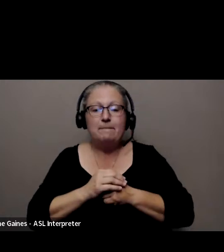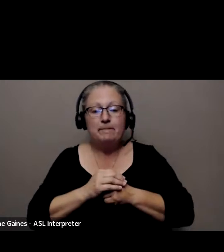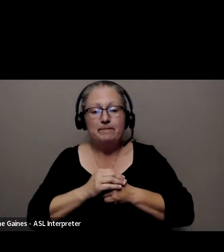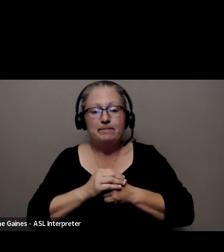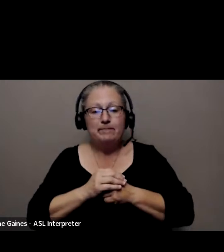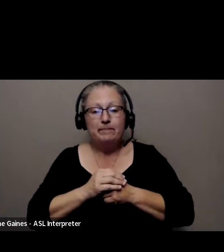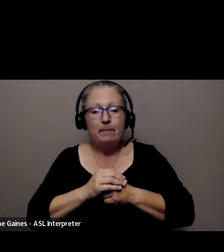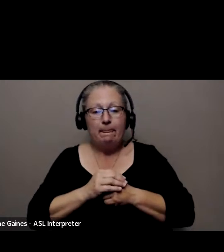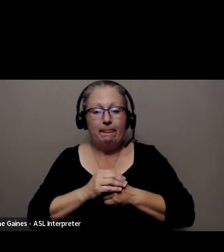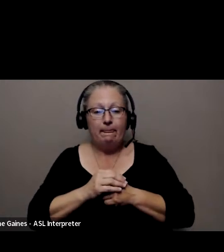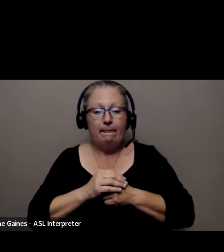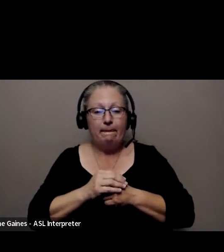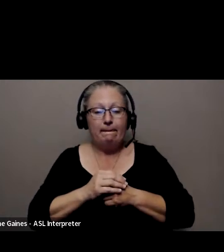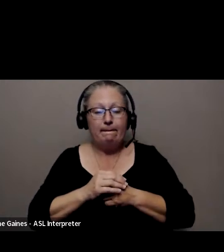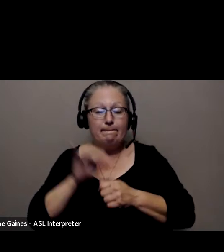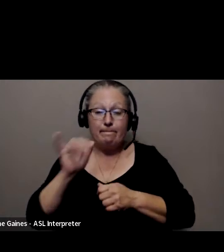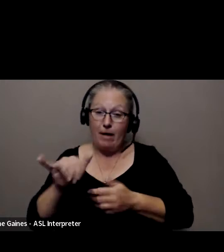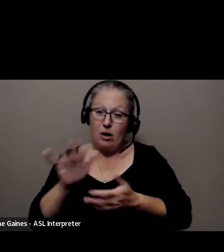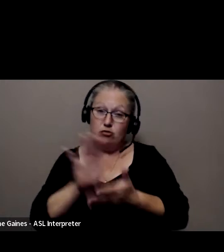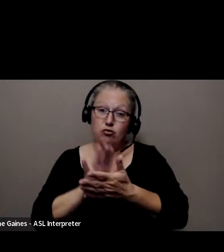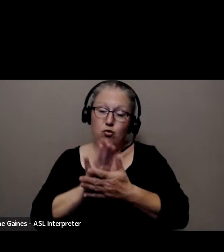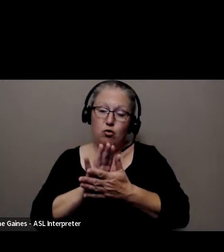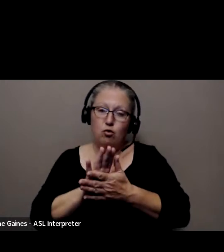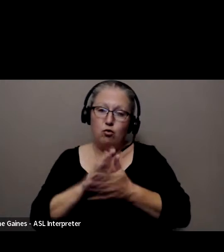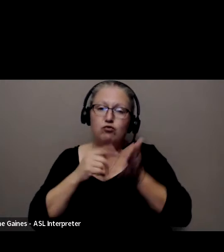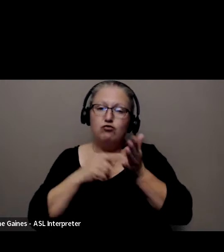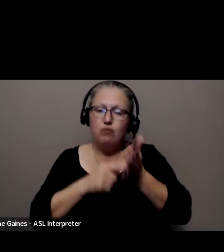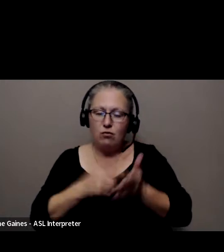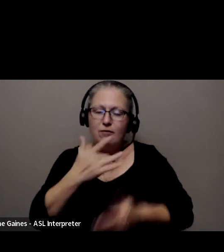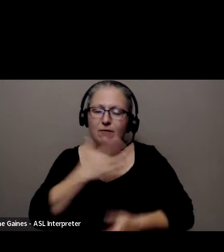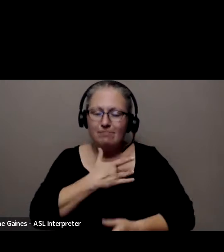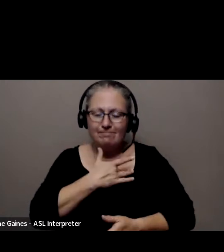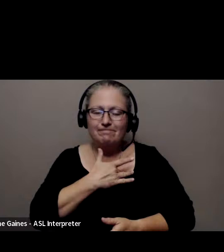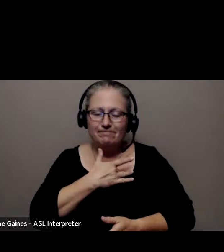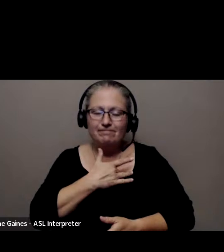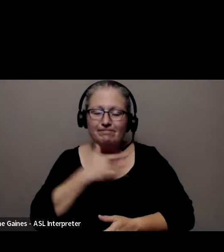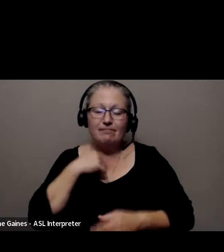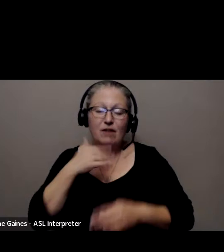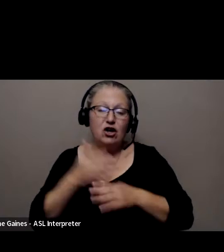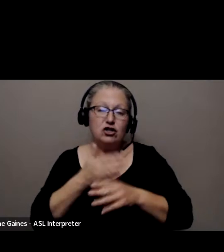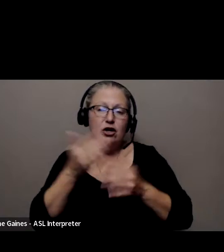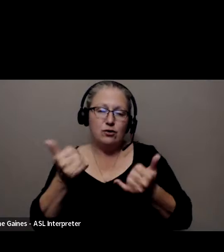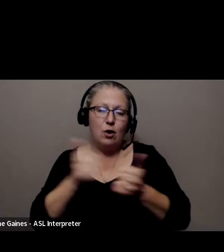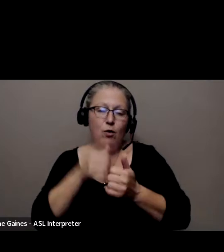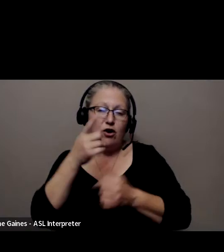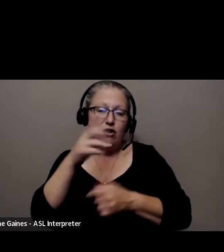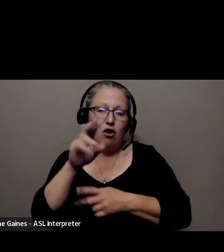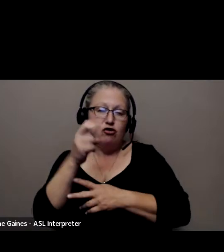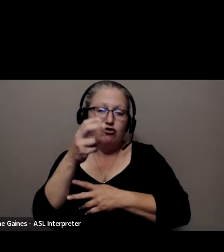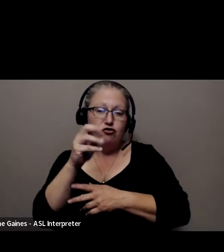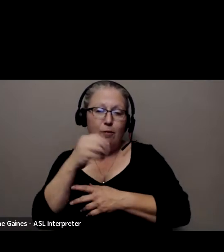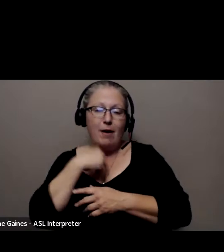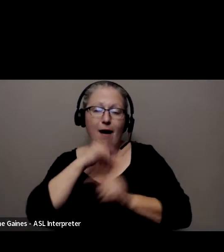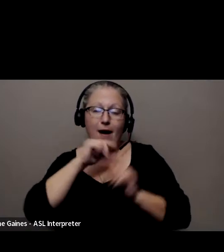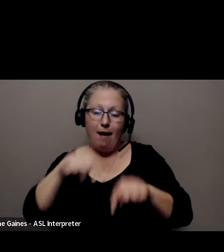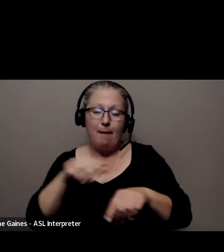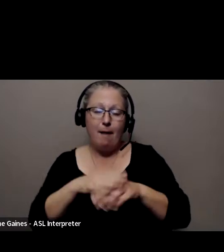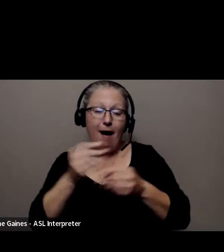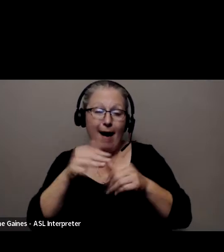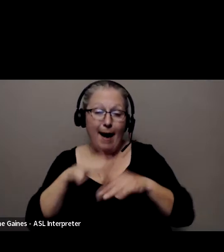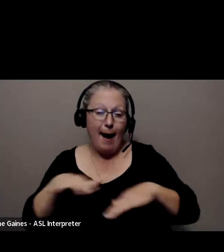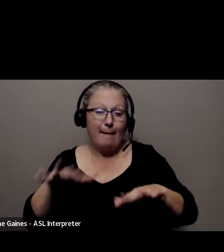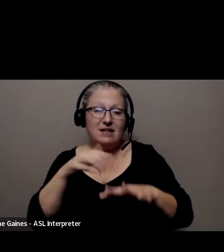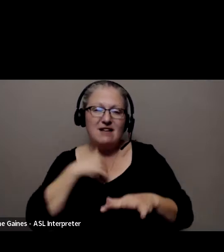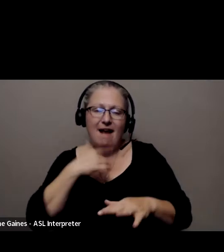It is a school that embodies heart. I shared today with Dr. Shulman that I come onto campus and I